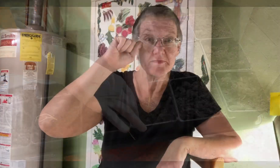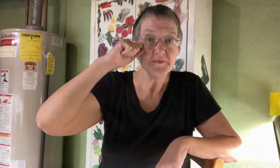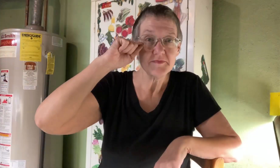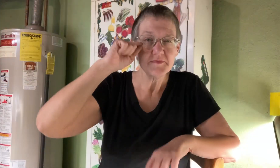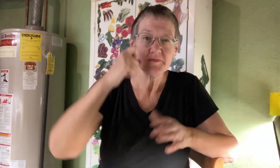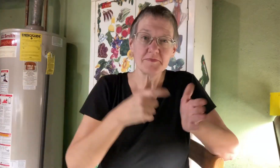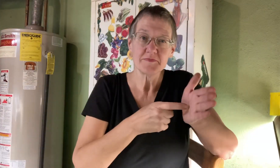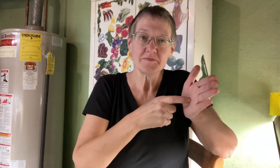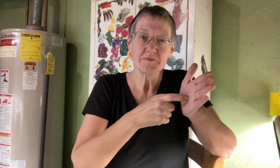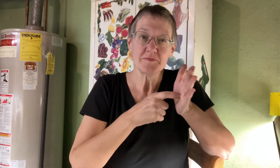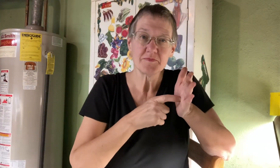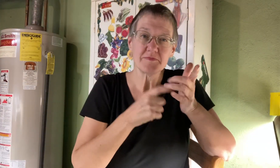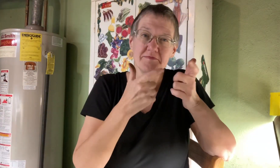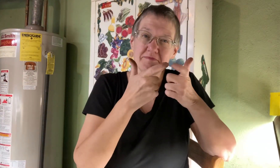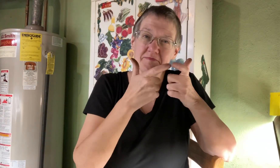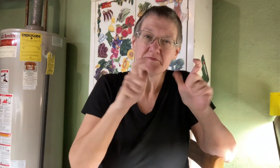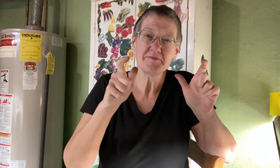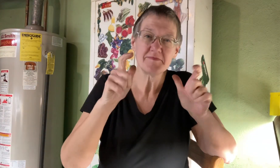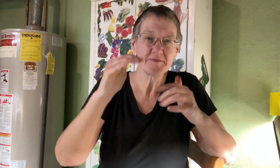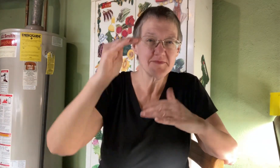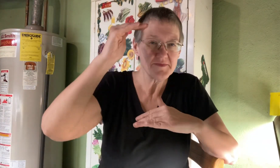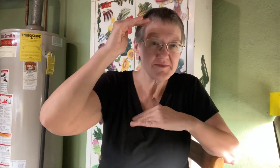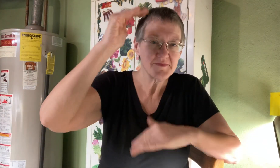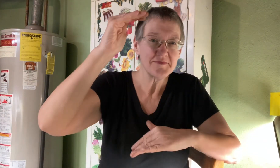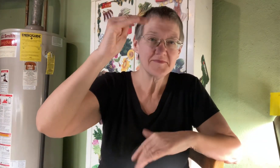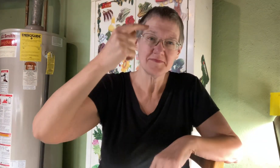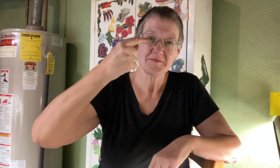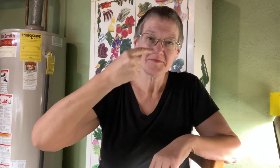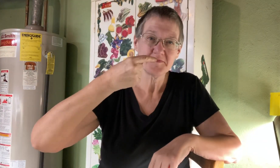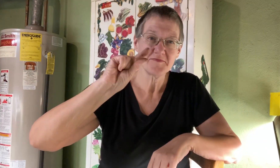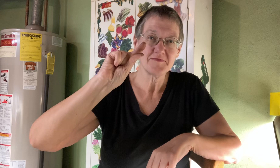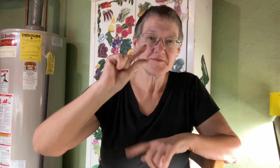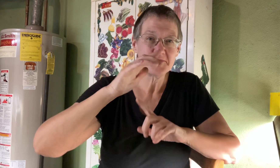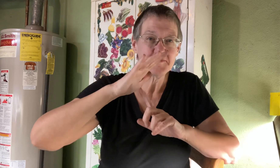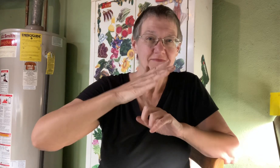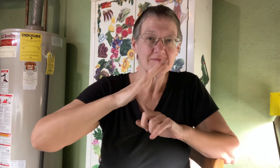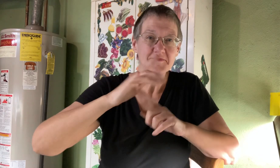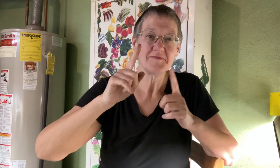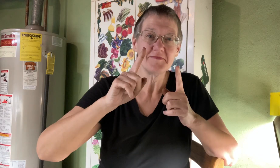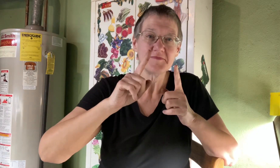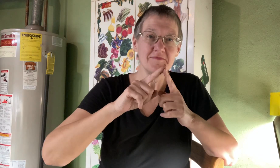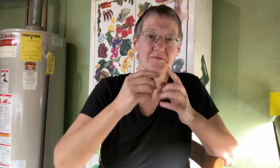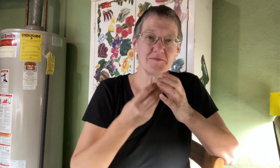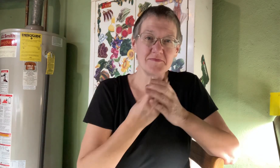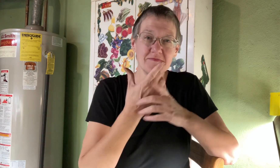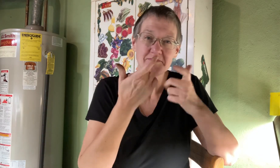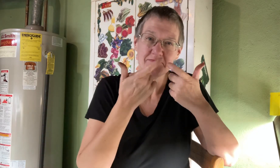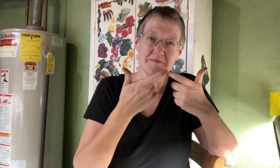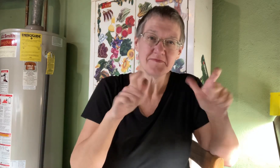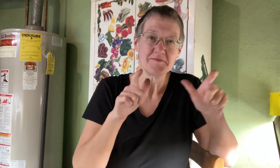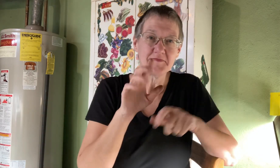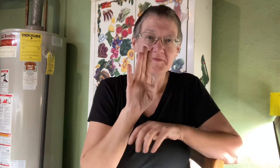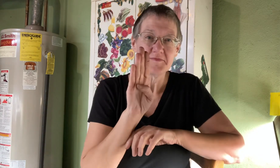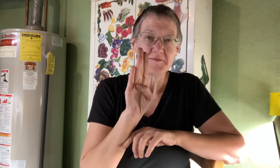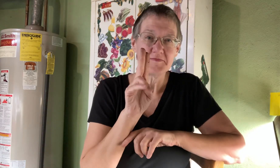And the onion need nice big green tops, leaves, to grow a